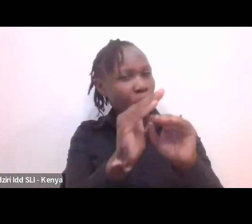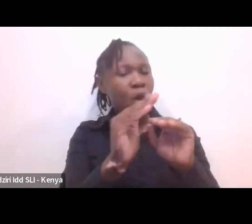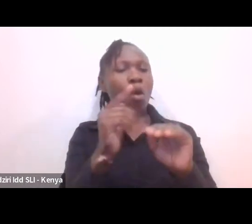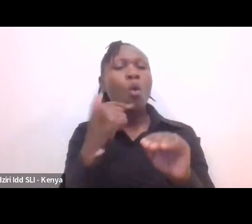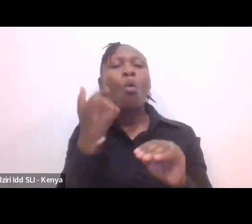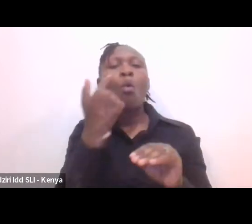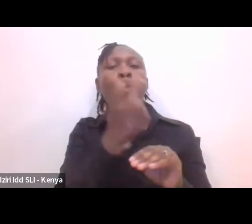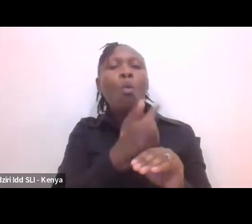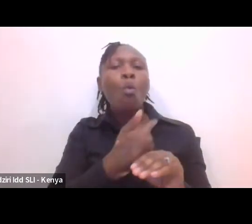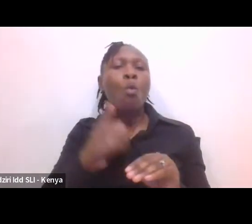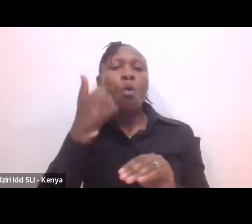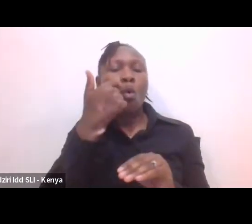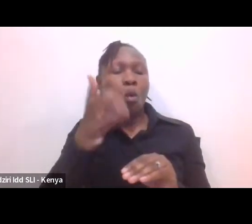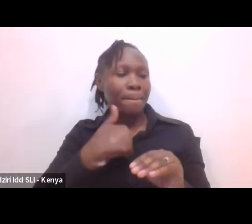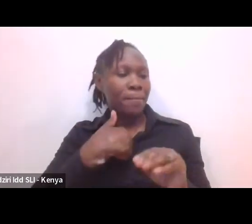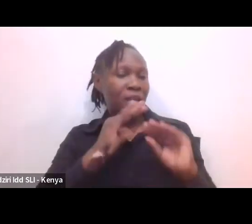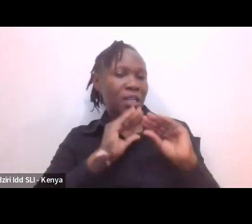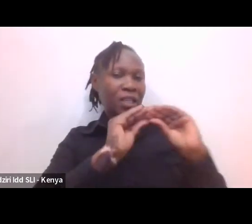am teaching.